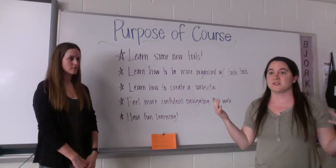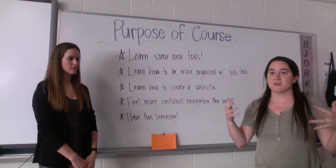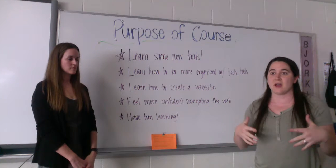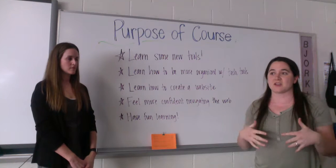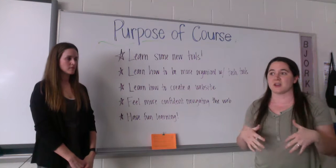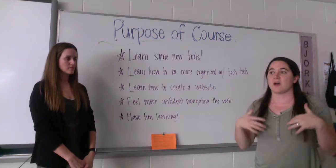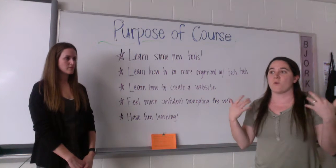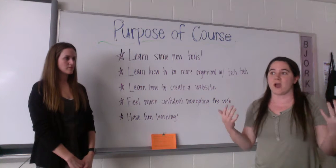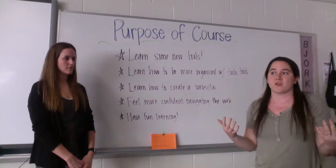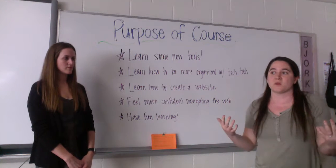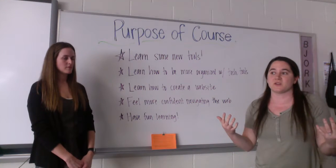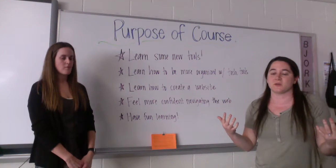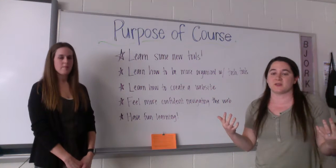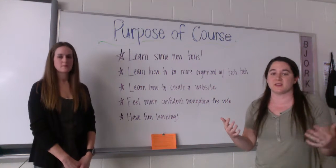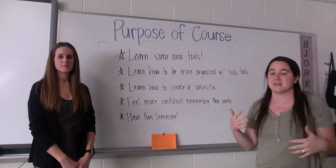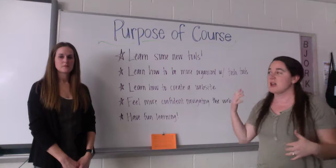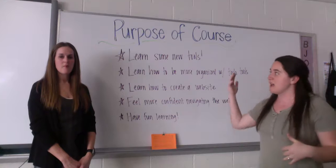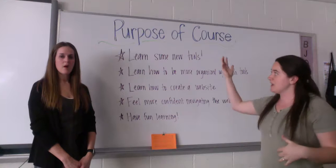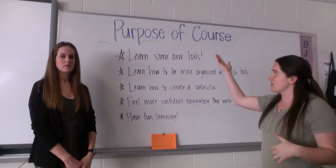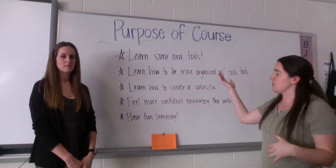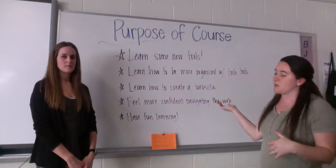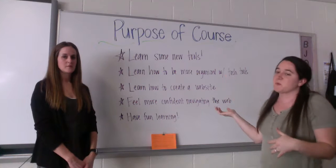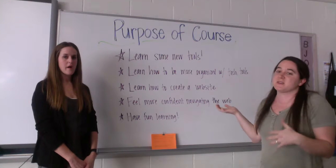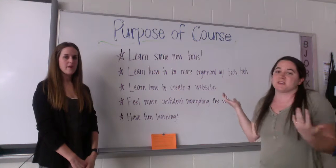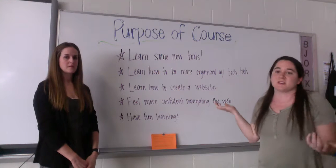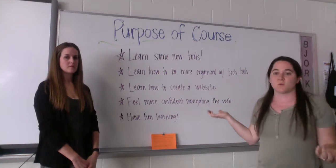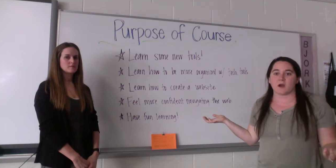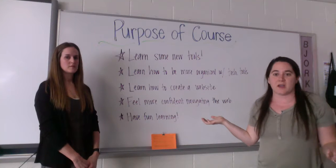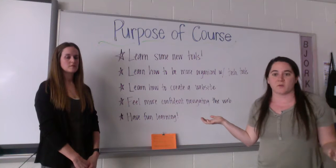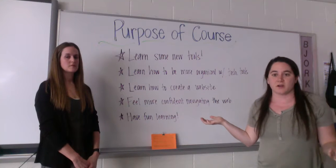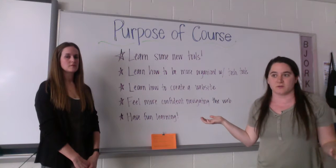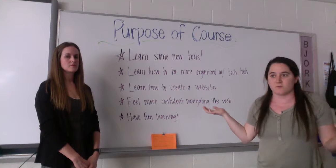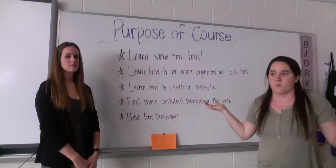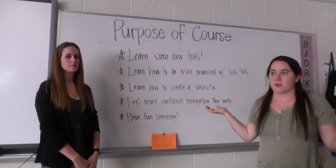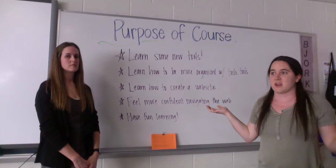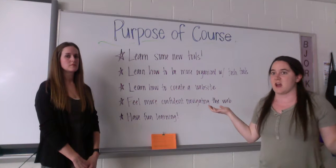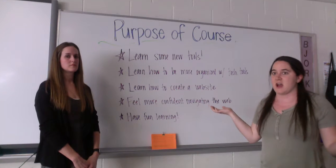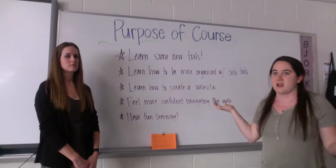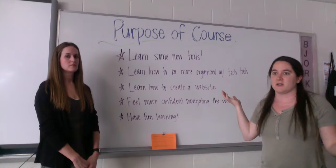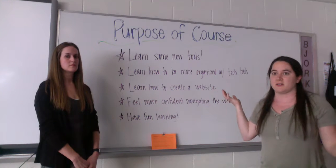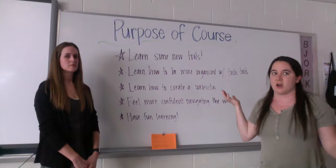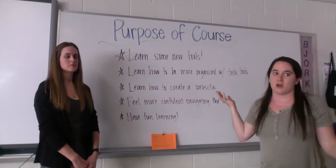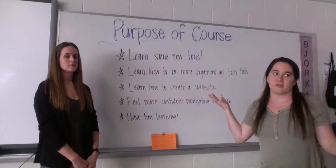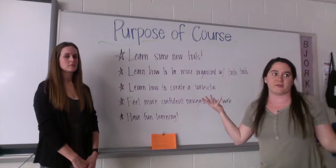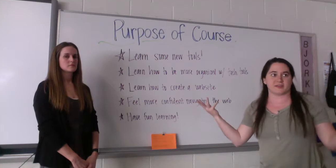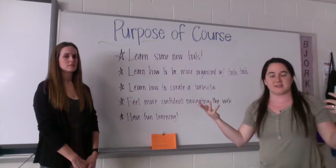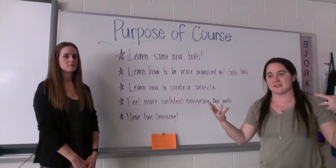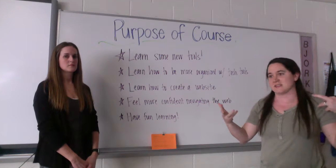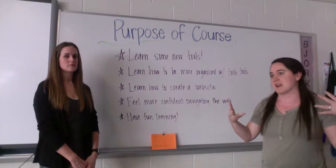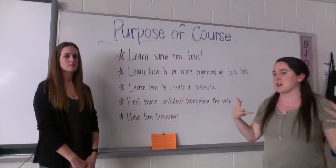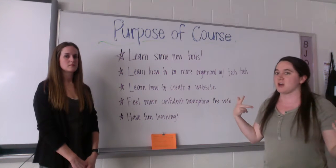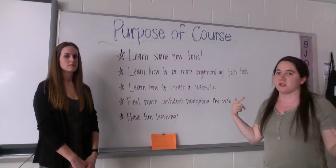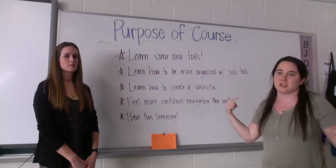the rationale? Why are we doing this? And so the purpose is why we're working on all of this